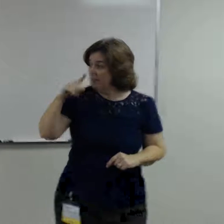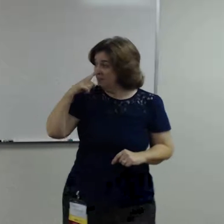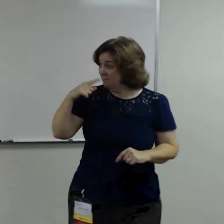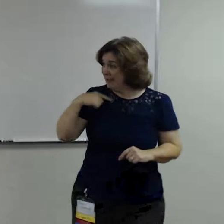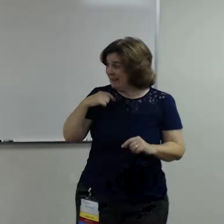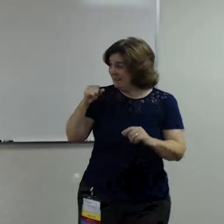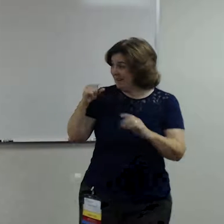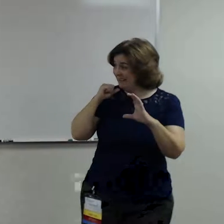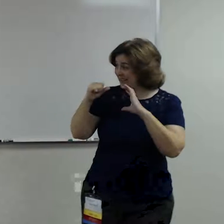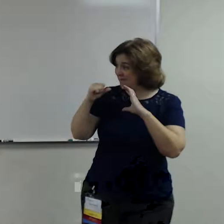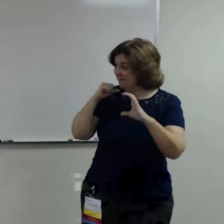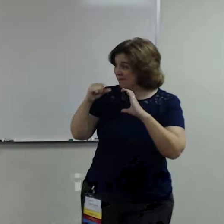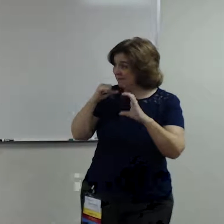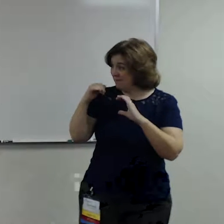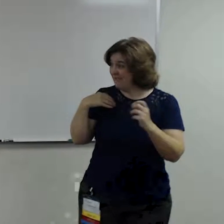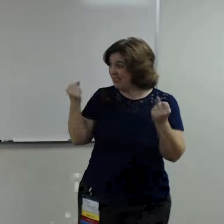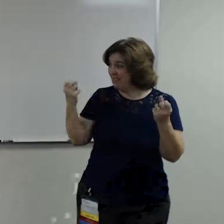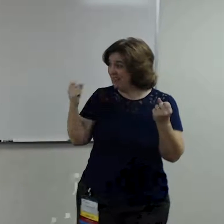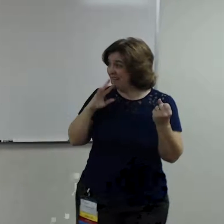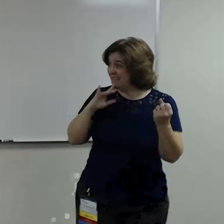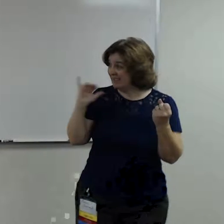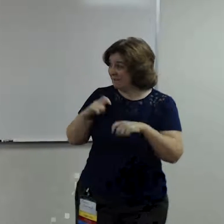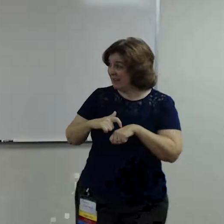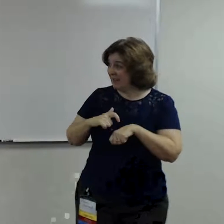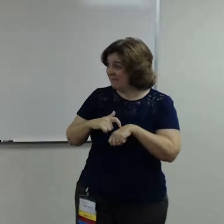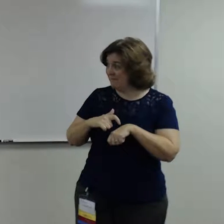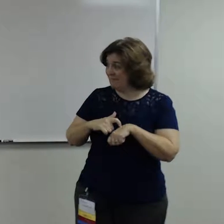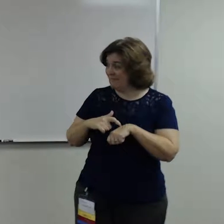You mind signing some cards on me sometime?